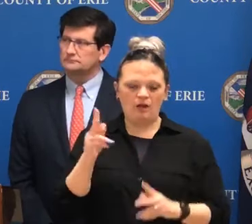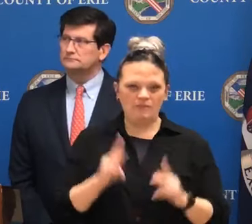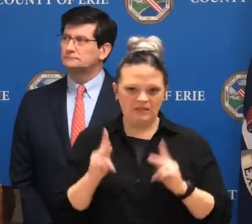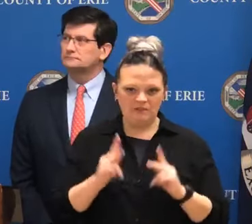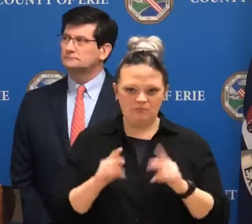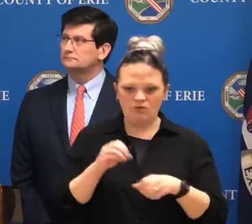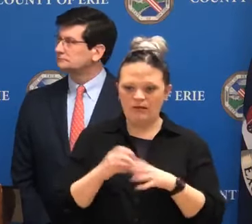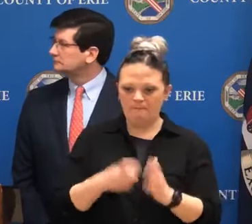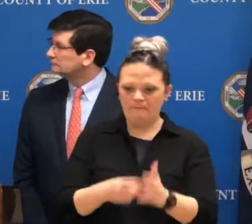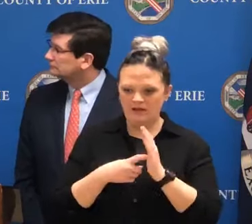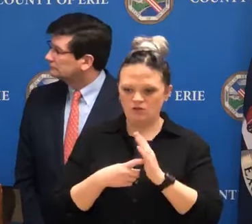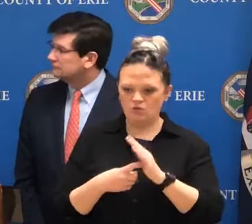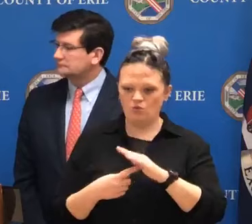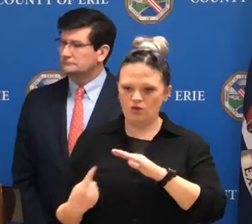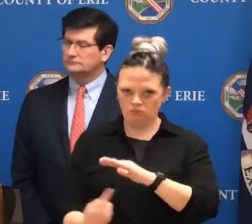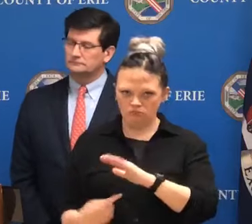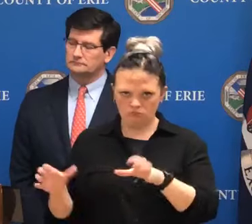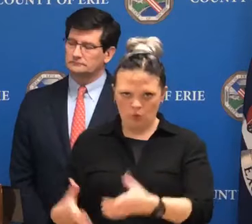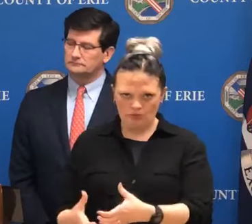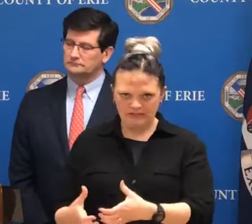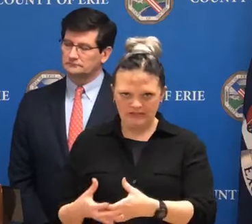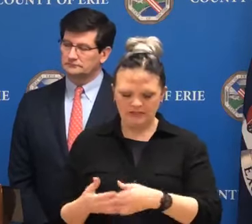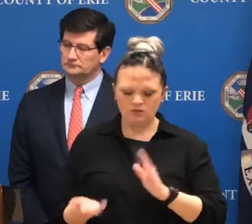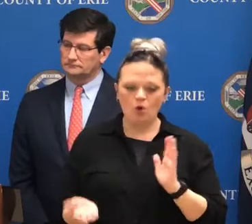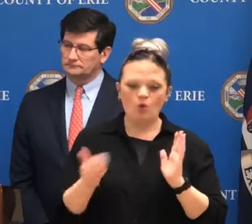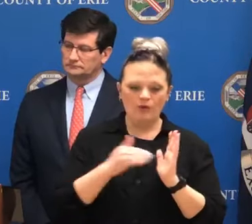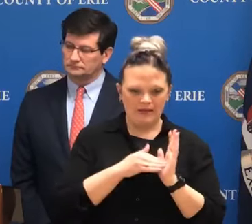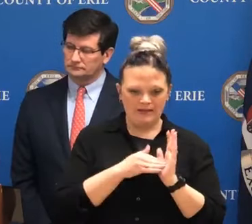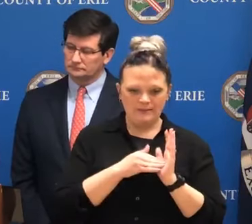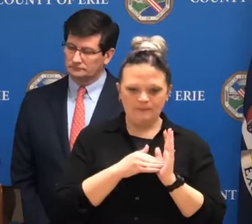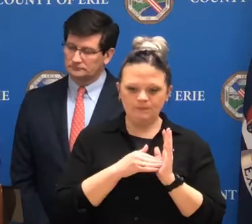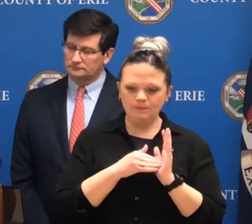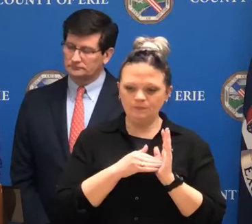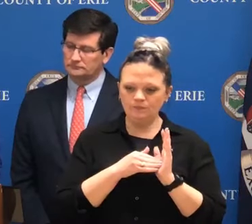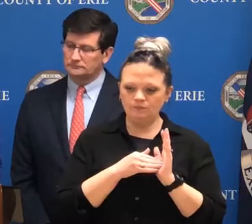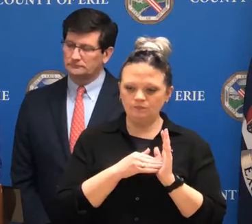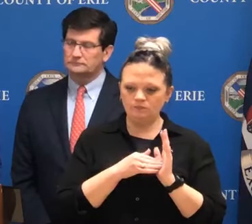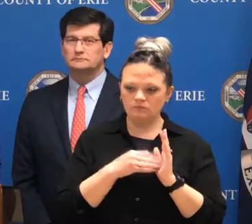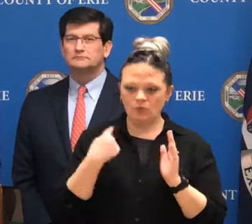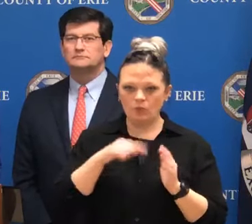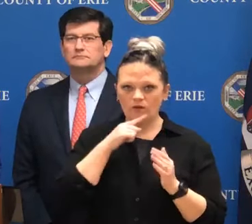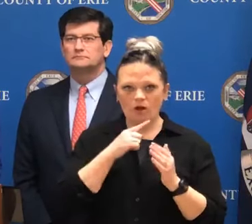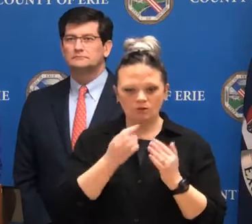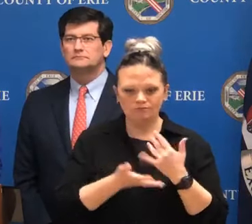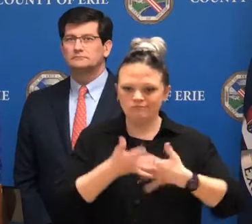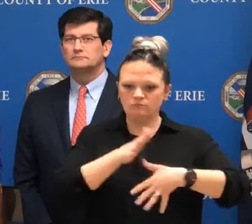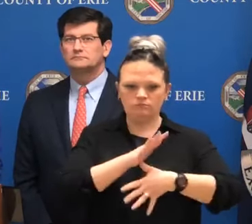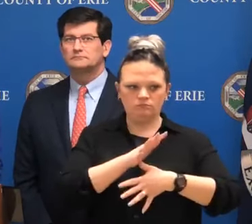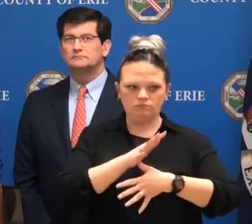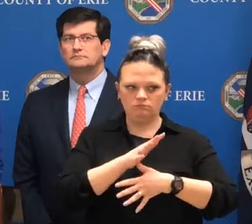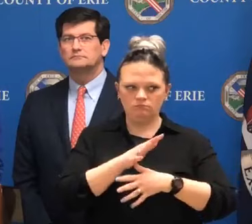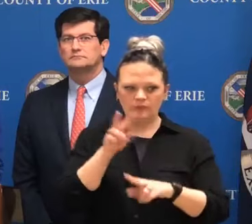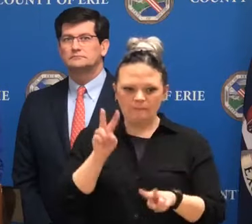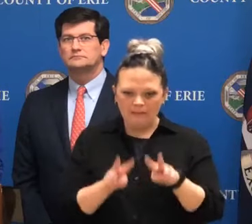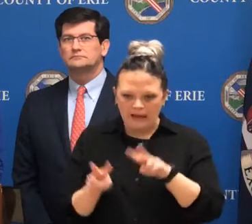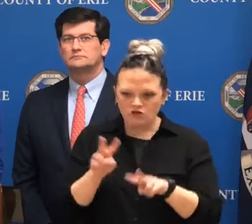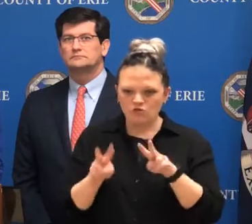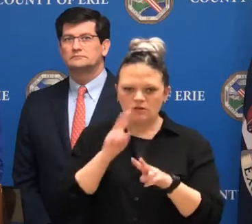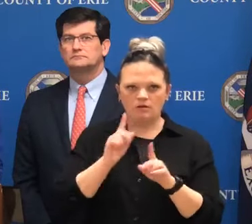in mandatory quarantine. So again, we are prioritizing our monitoring